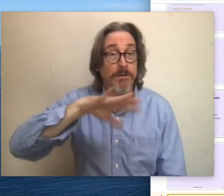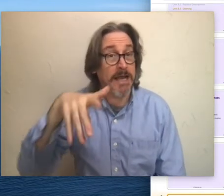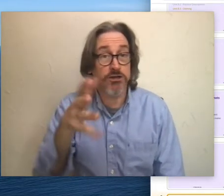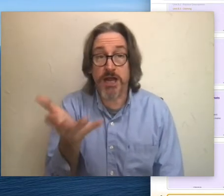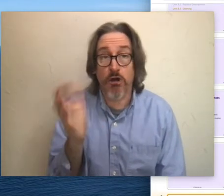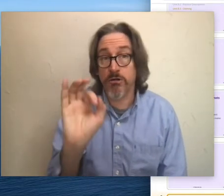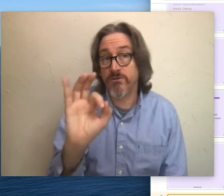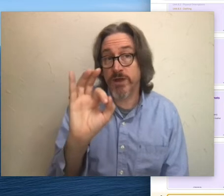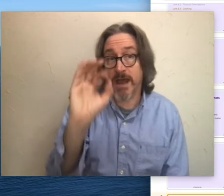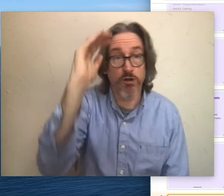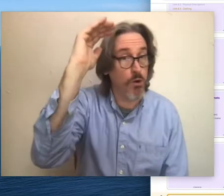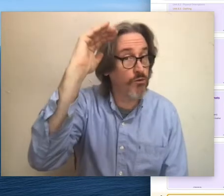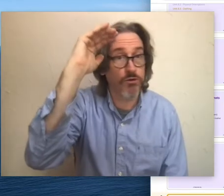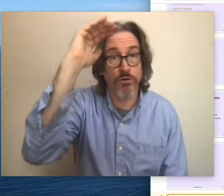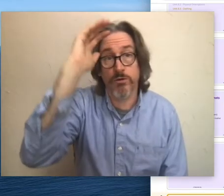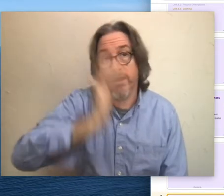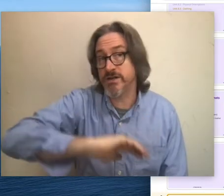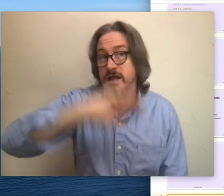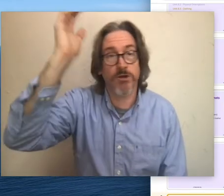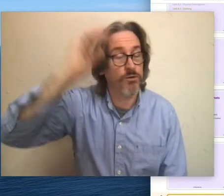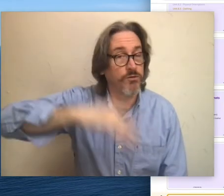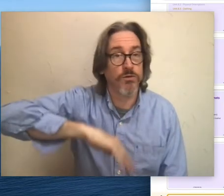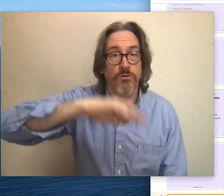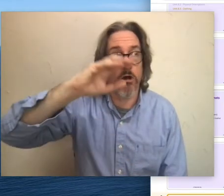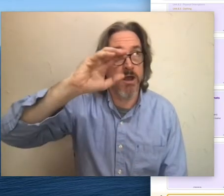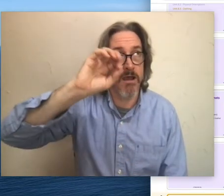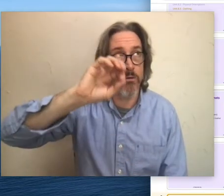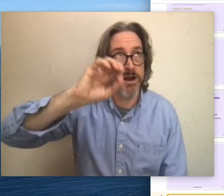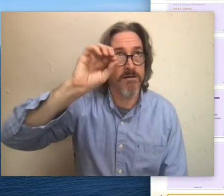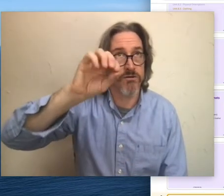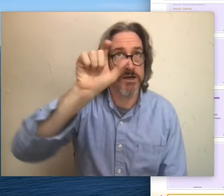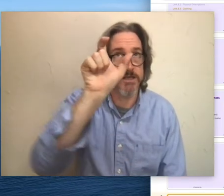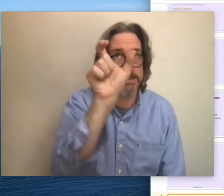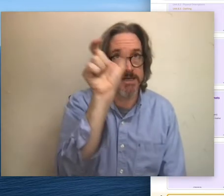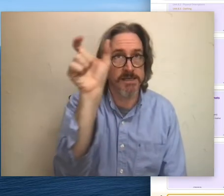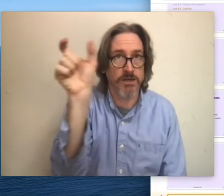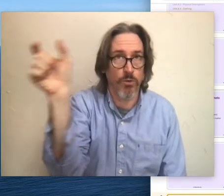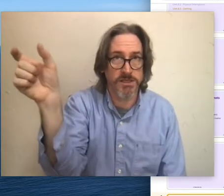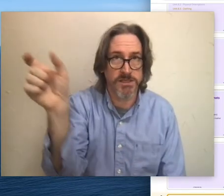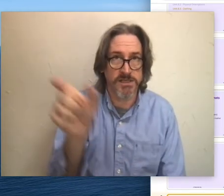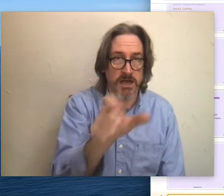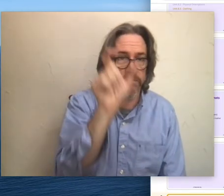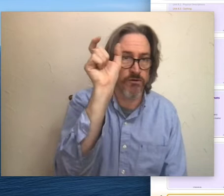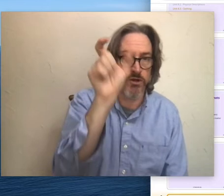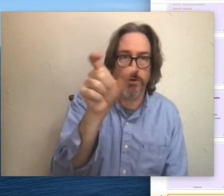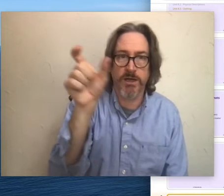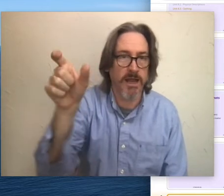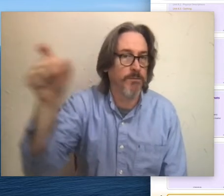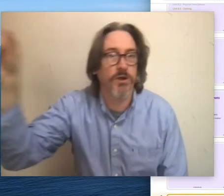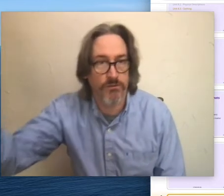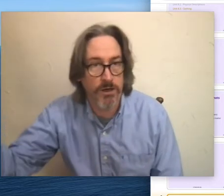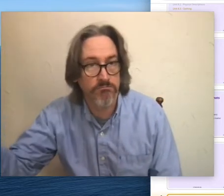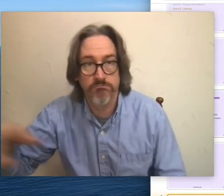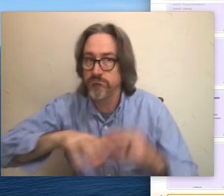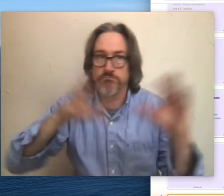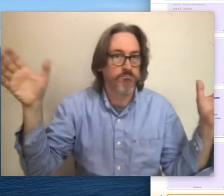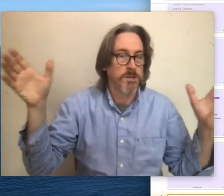Now again, check all the vocab. Go through every time. Go through whatever it says in what's the sign for unit